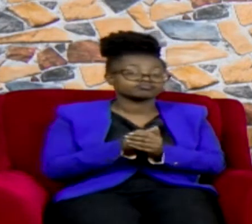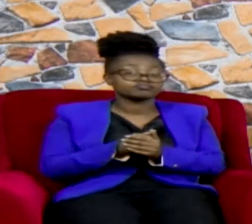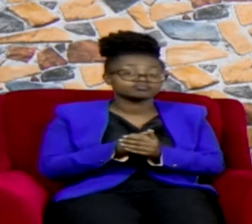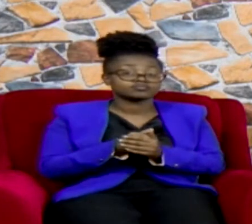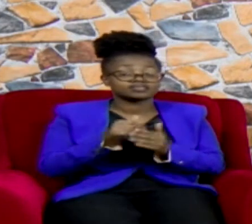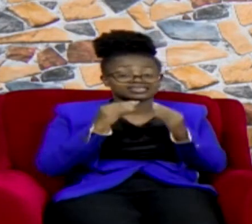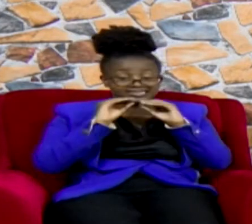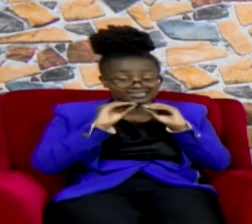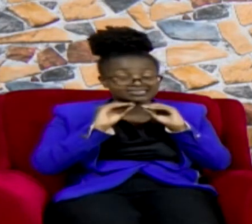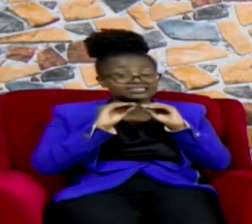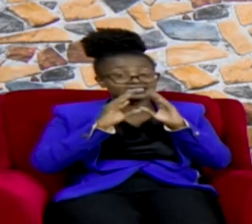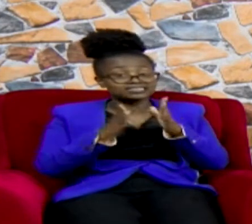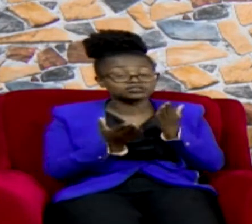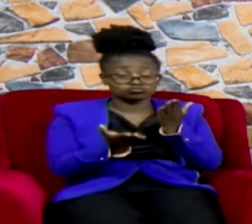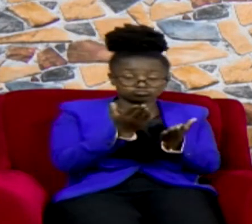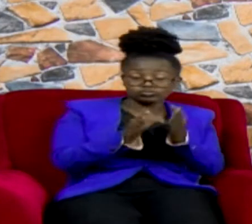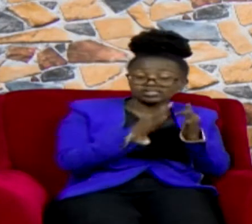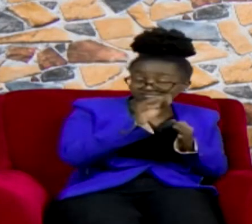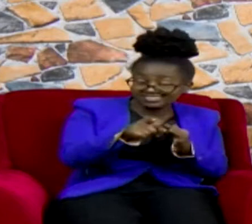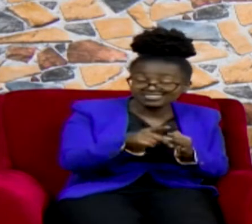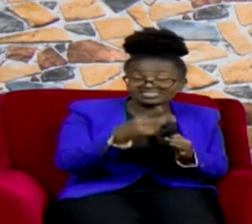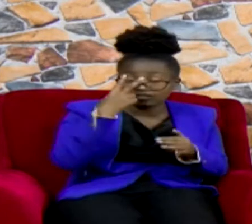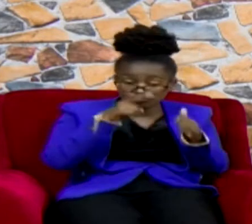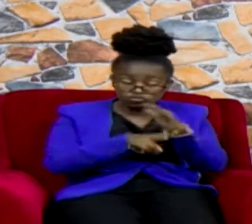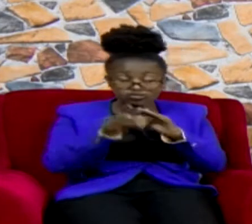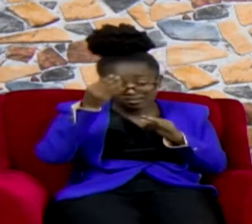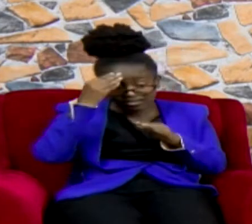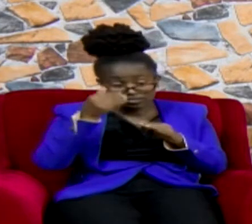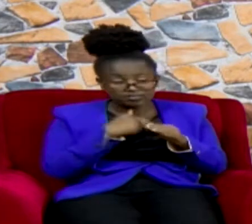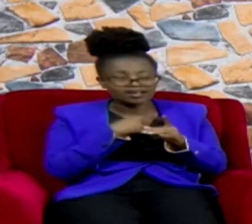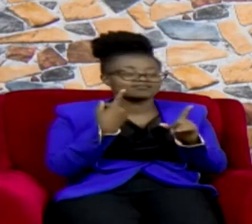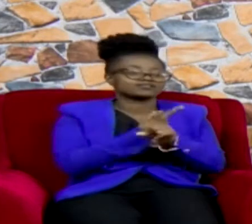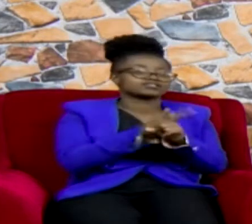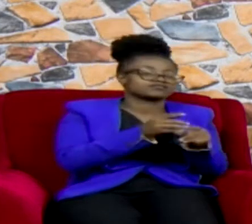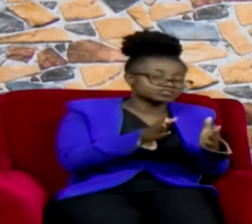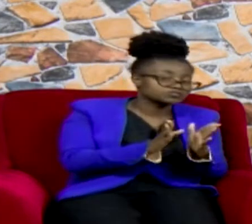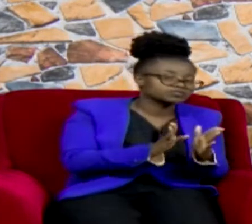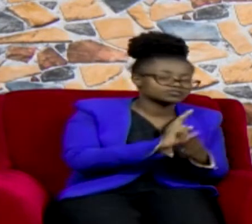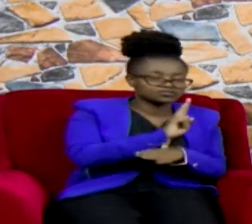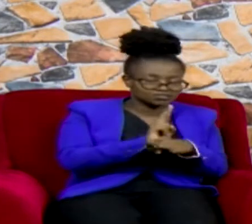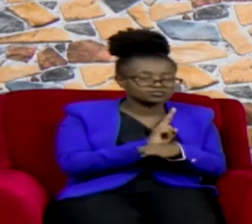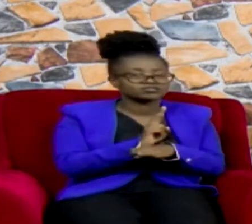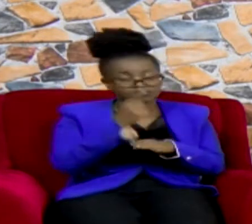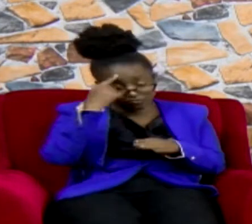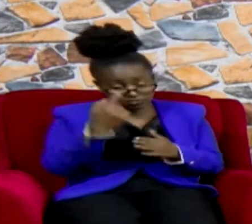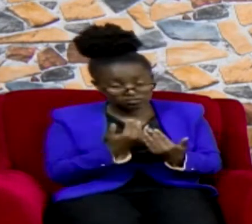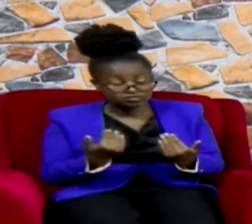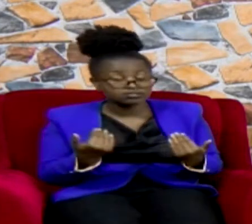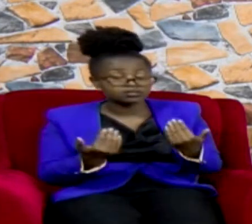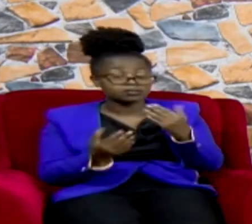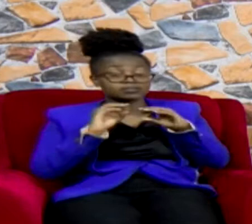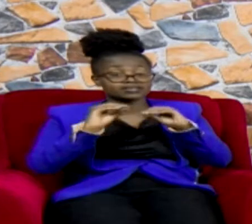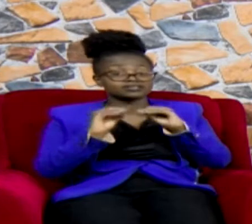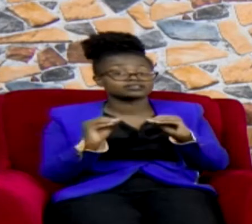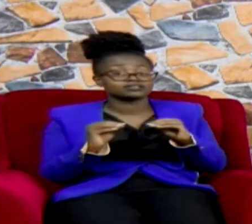the child need to balance. If this child is a visual learner, there's some gadgets now. There's some YouTube for kids. If you are maybe